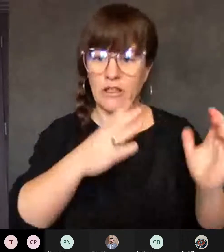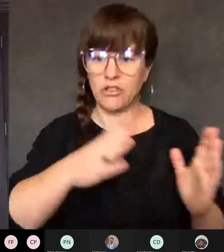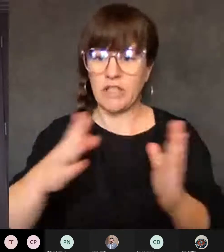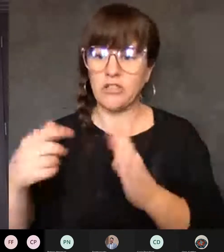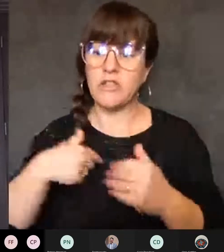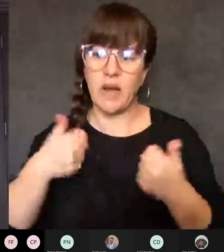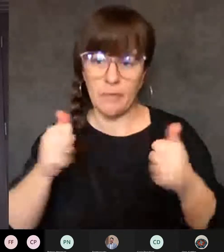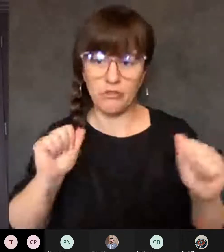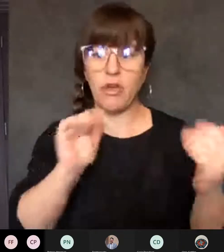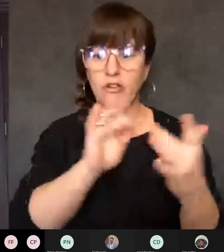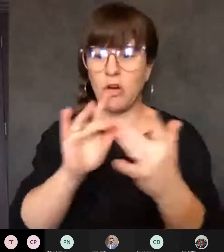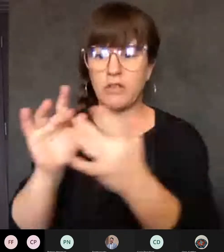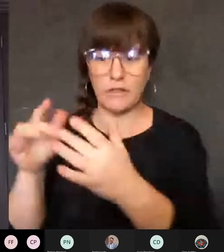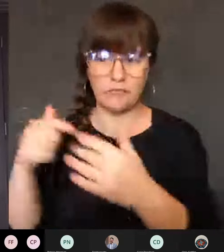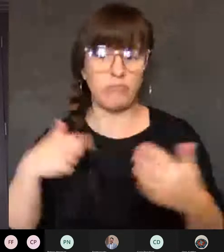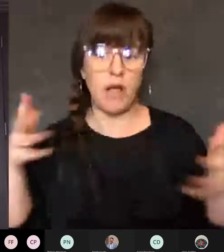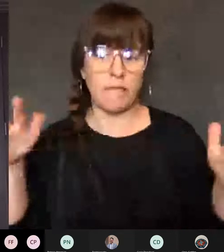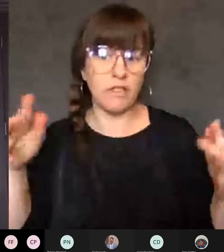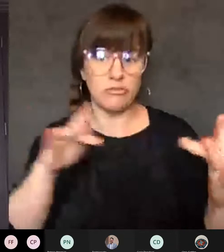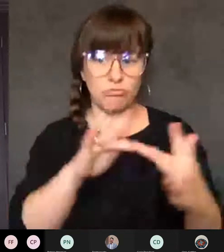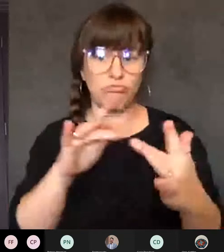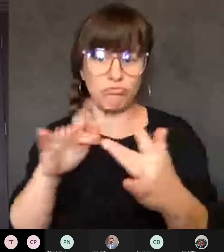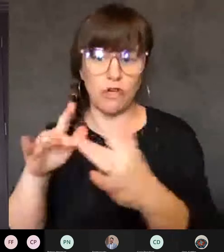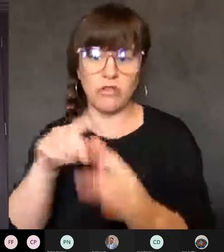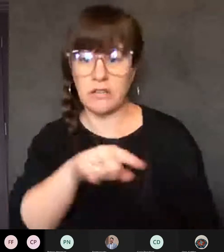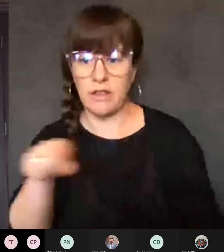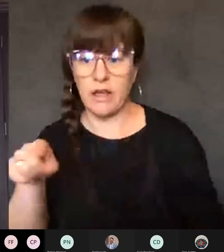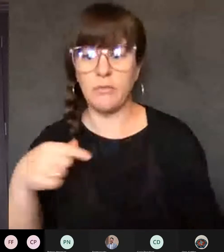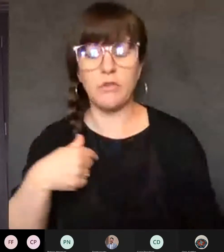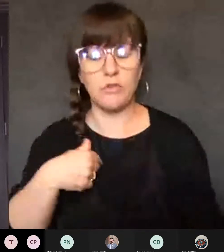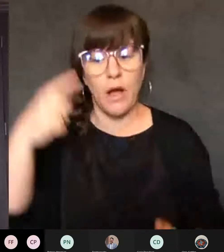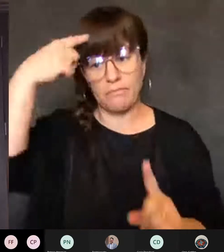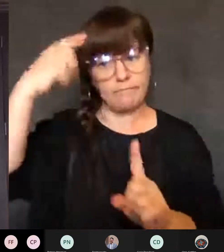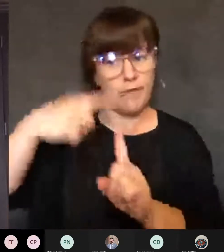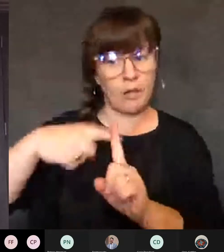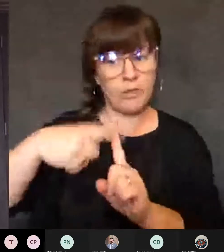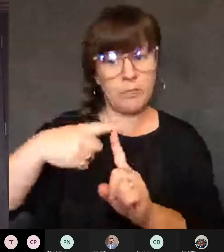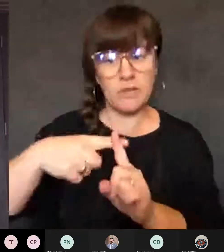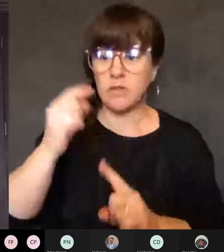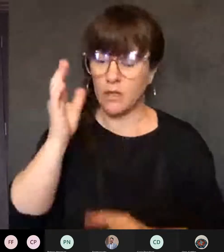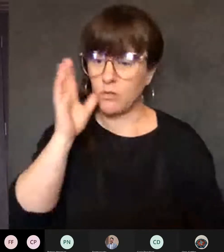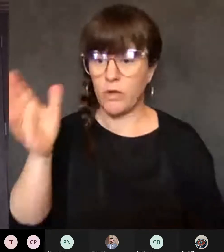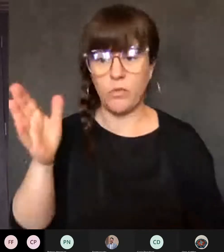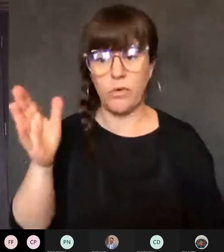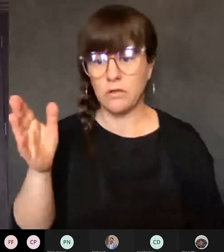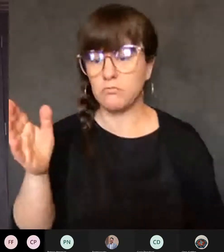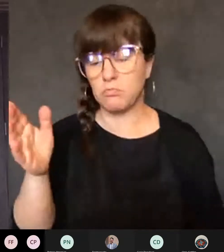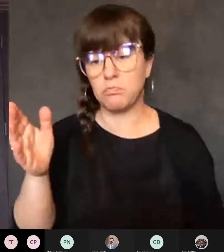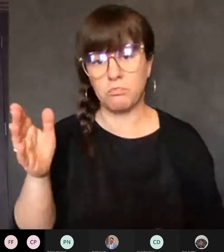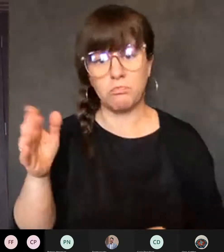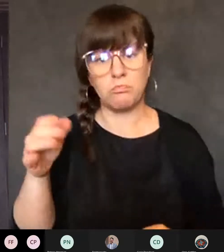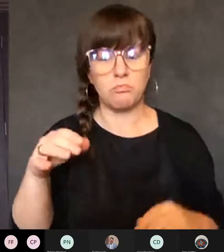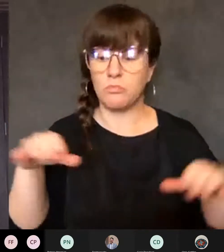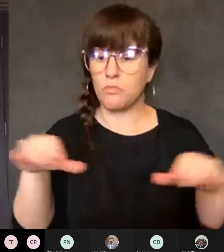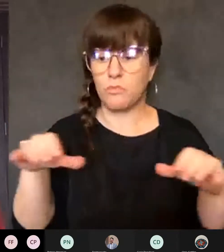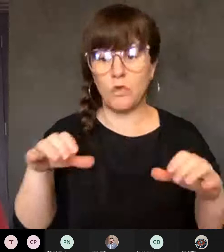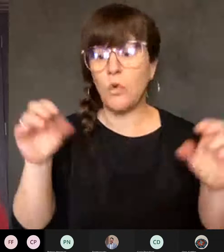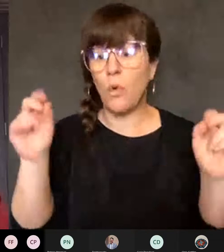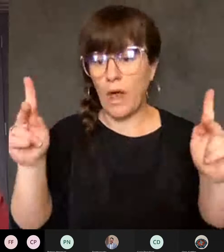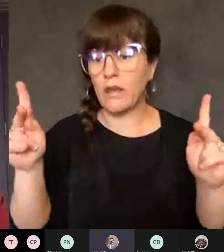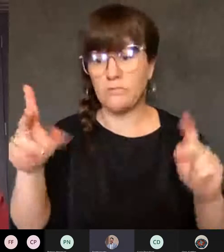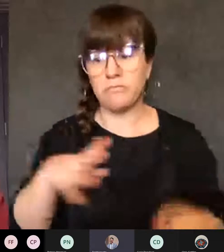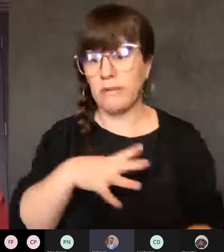out to. So I'm optimistic that we will hold our own and still do okay.